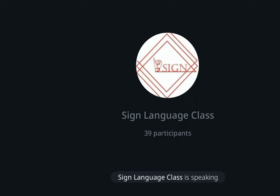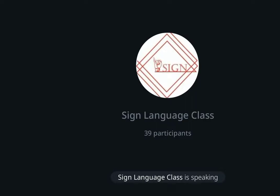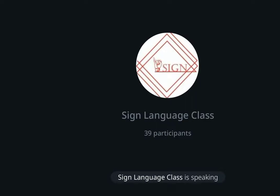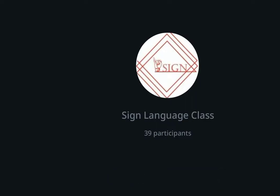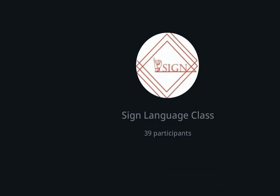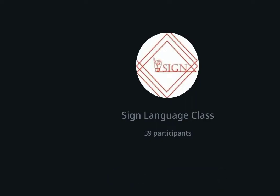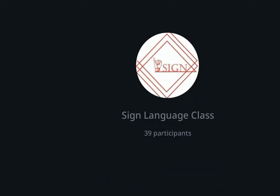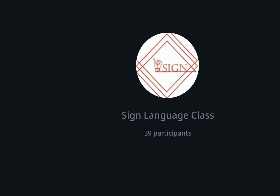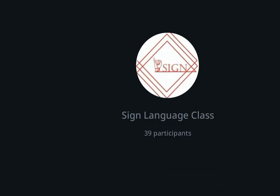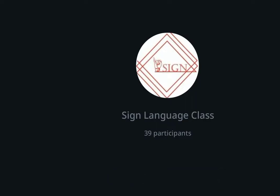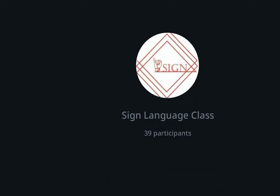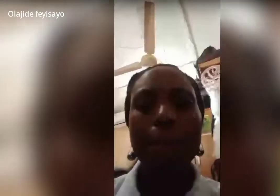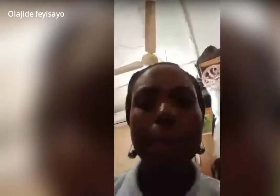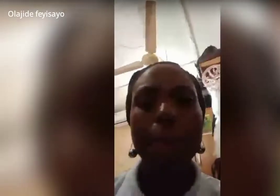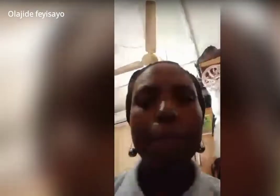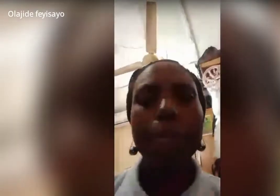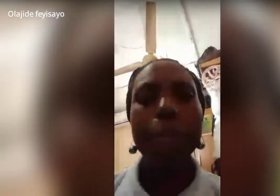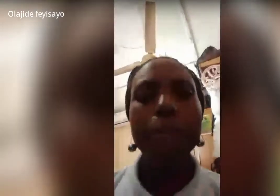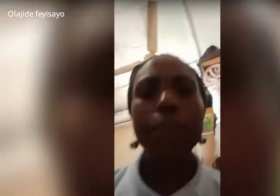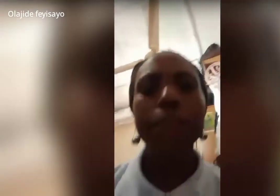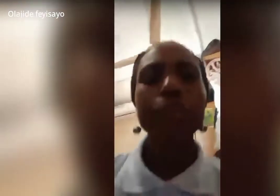So before you speak, I want